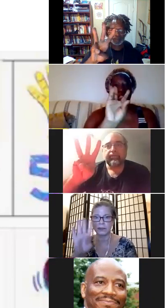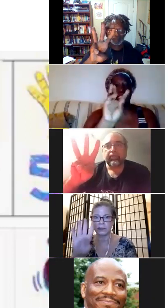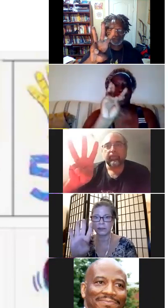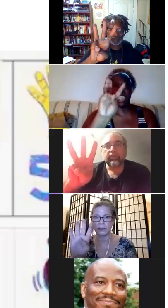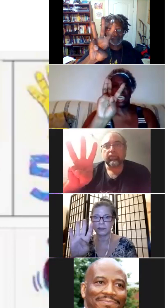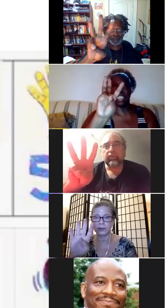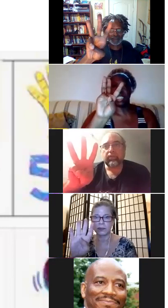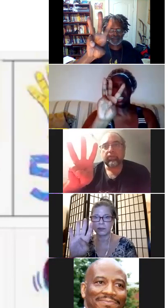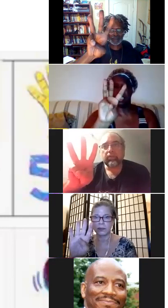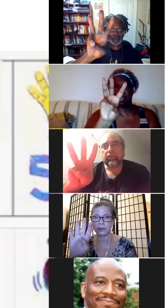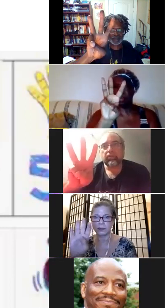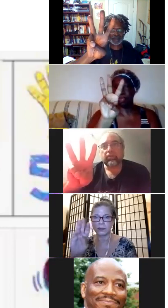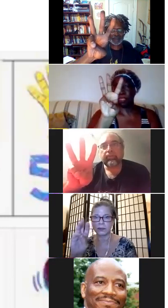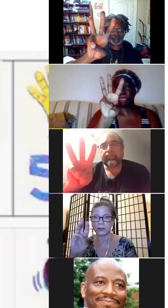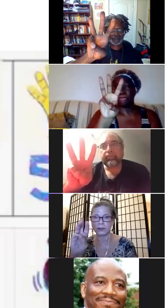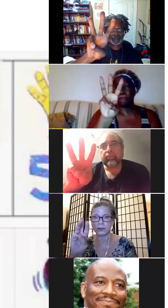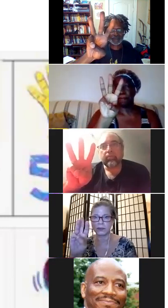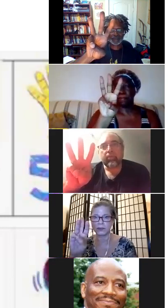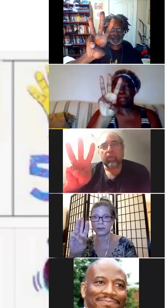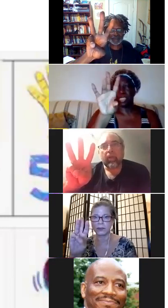facing out, 6,